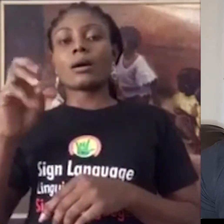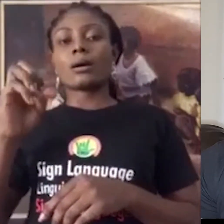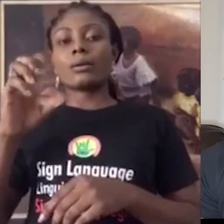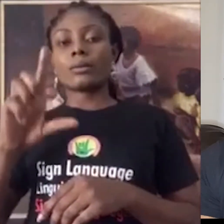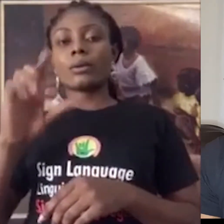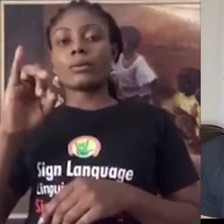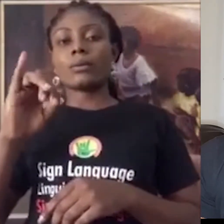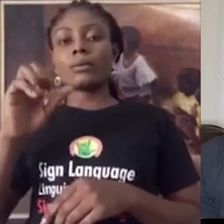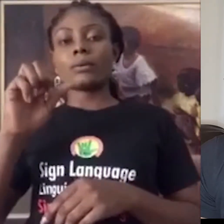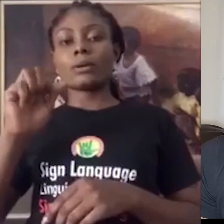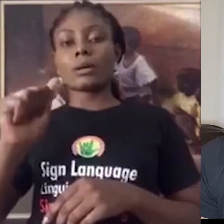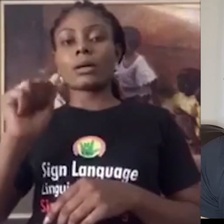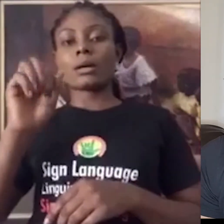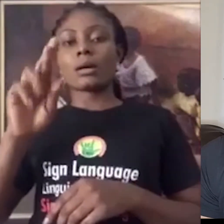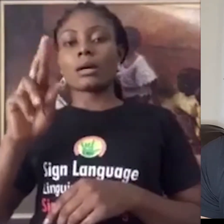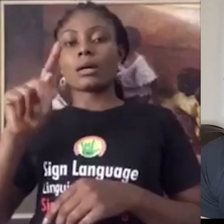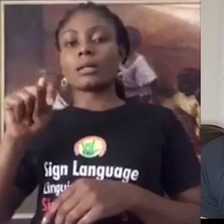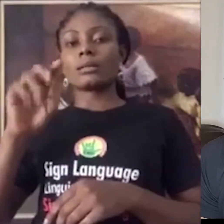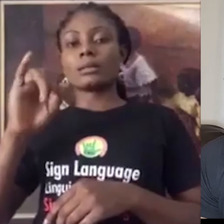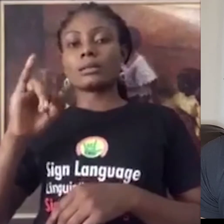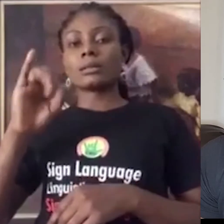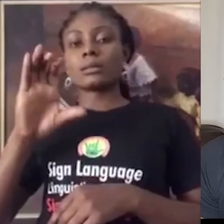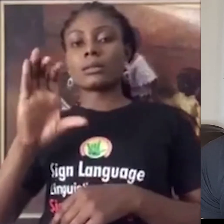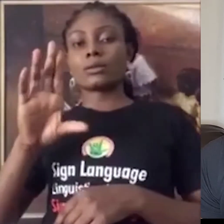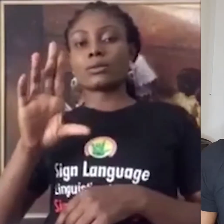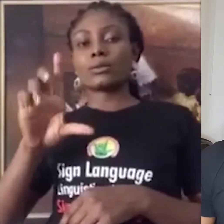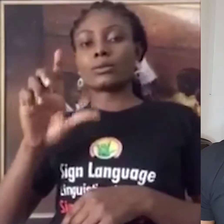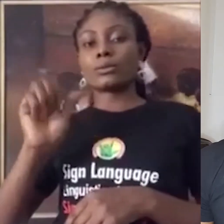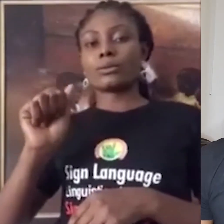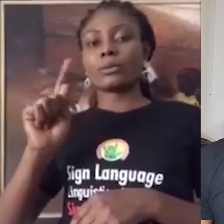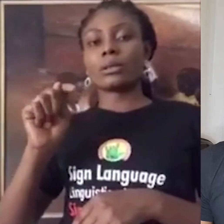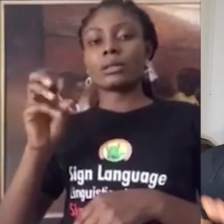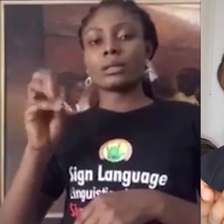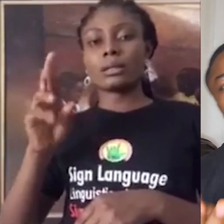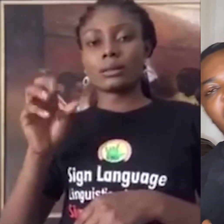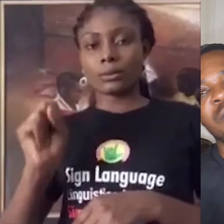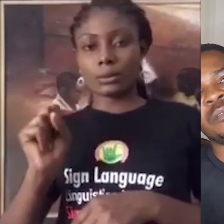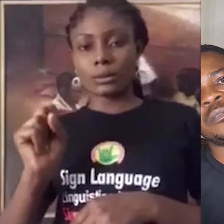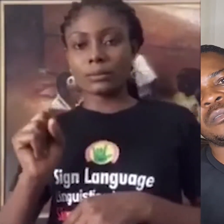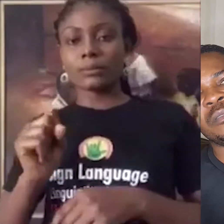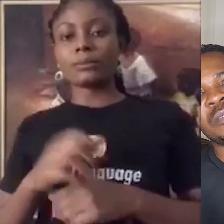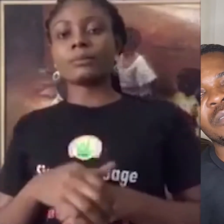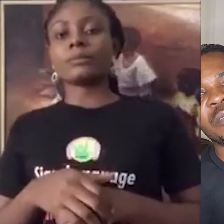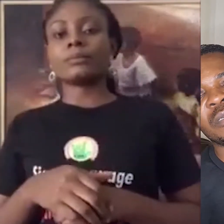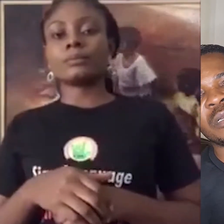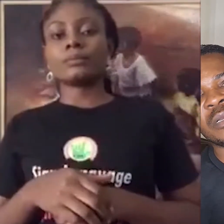that is why I'm discussing this topic today. All right.